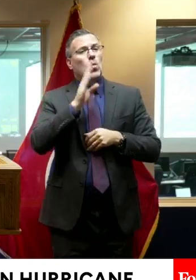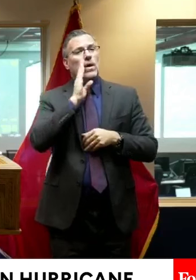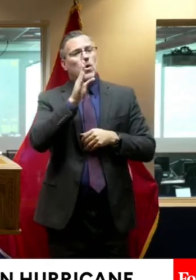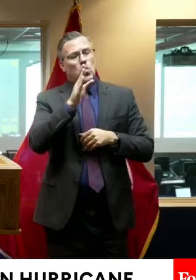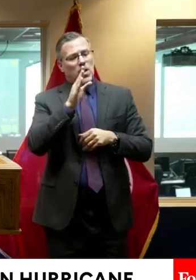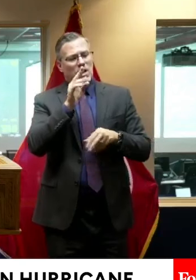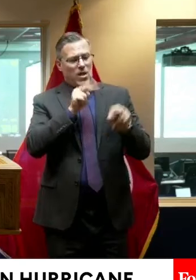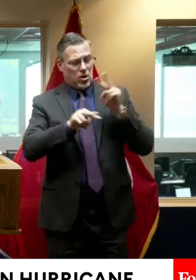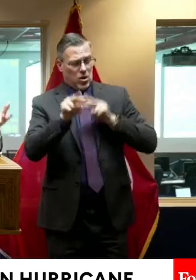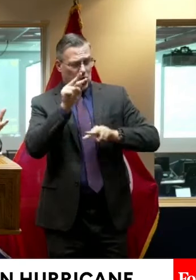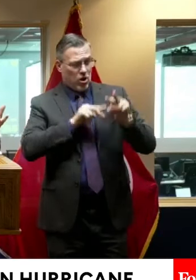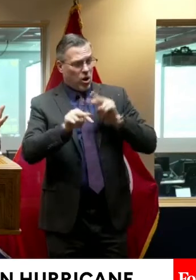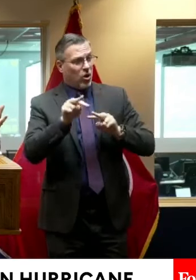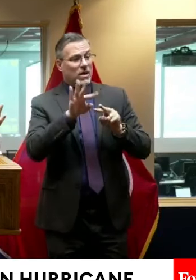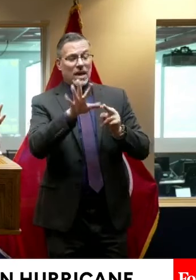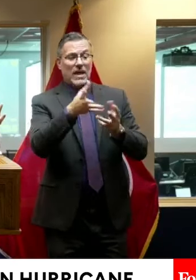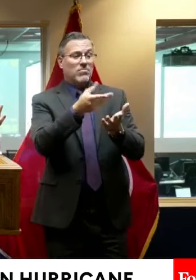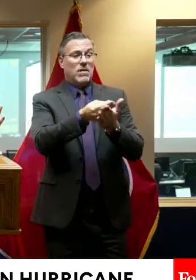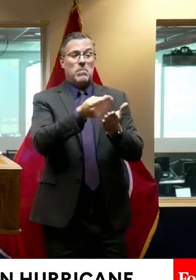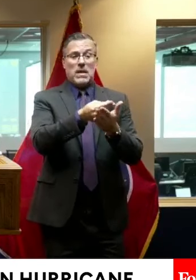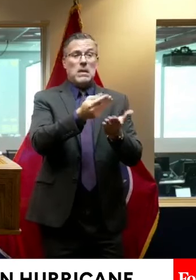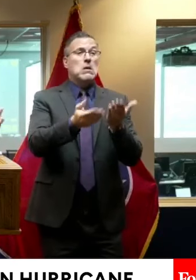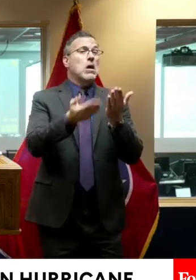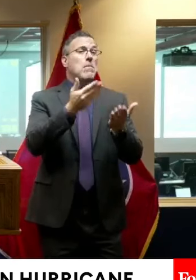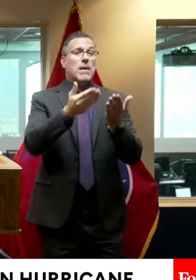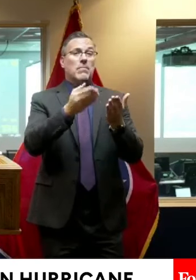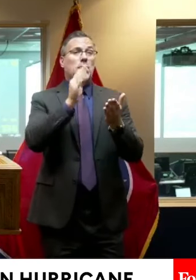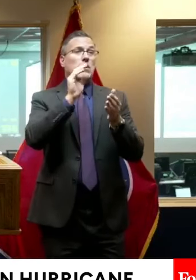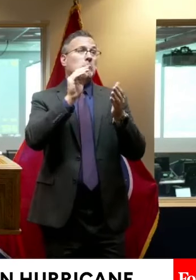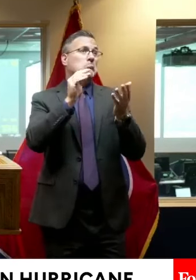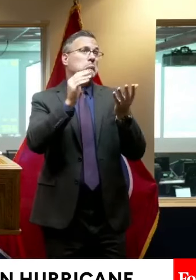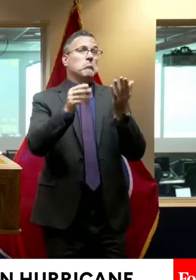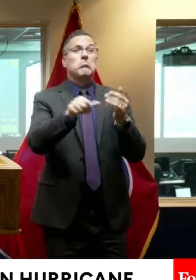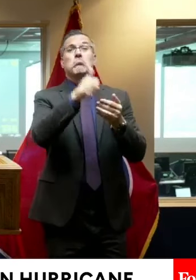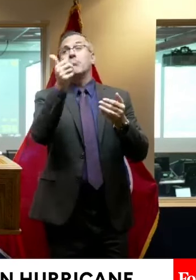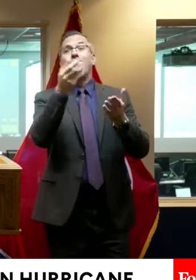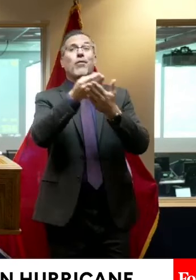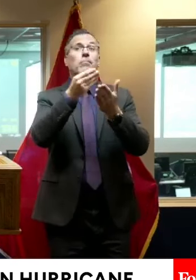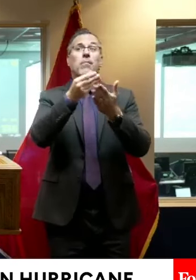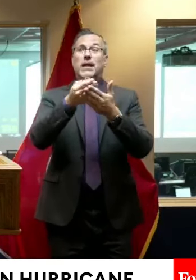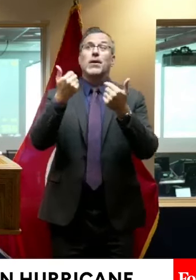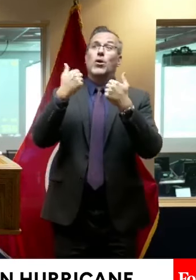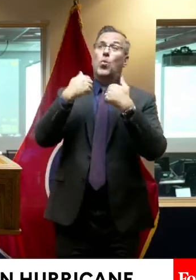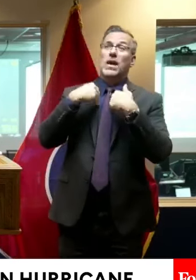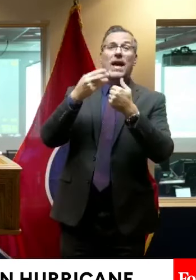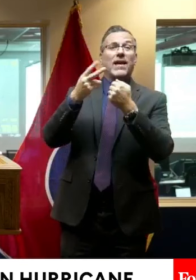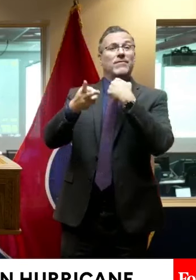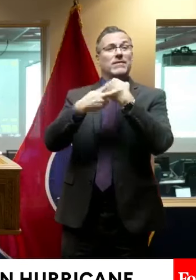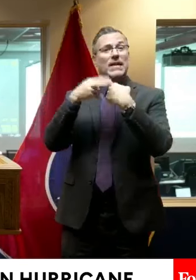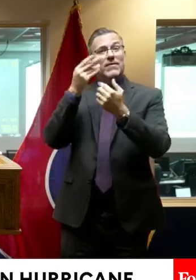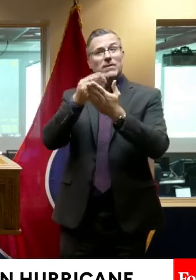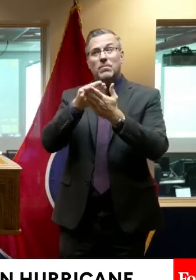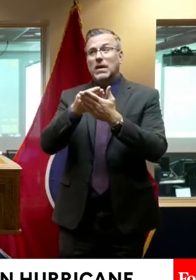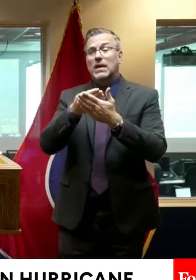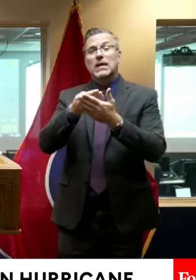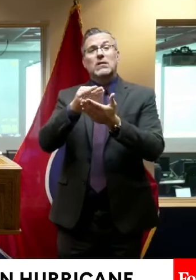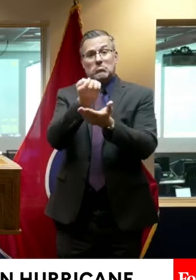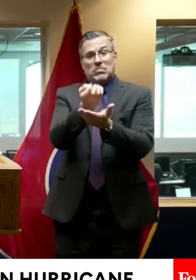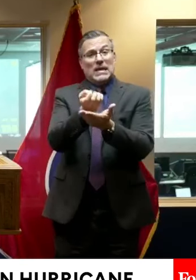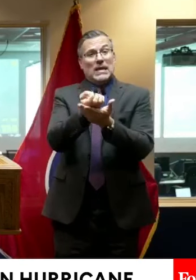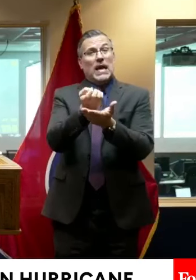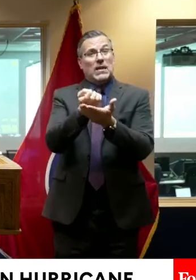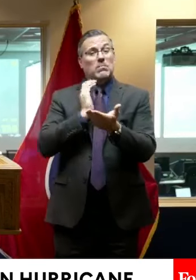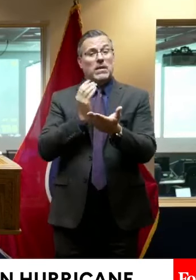should we fund them another way? We do have resources because of our surplus, because of the economy of our state,